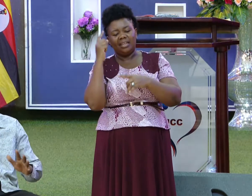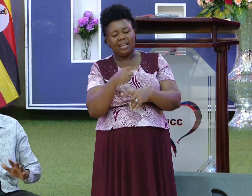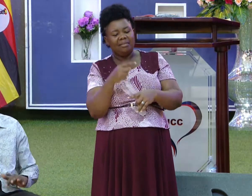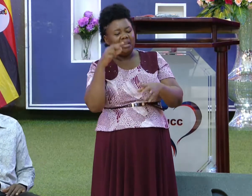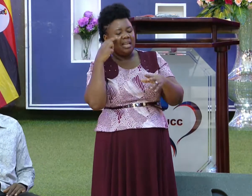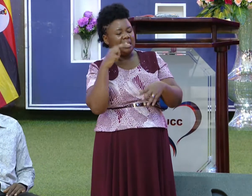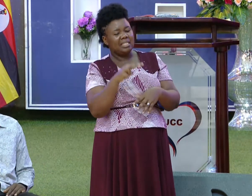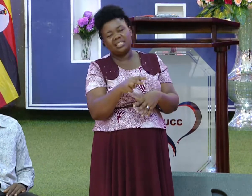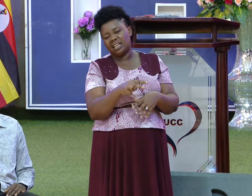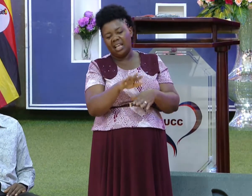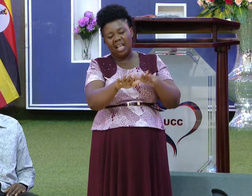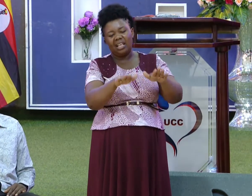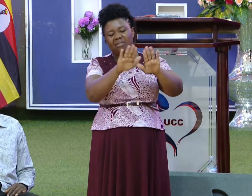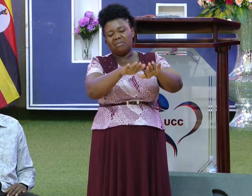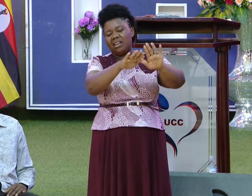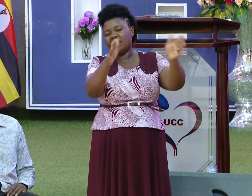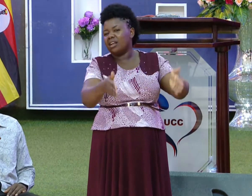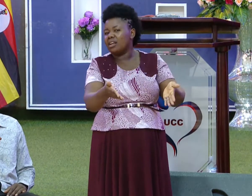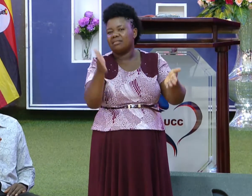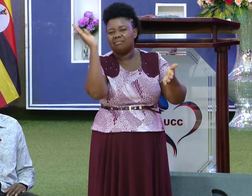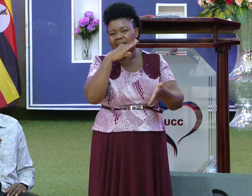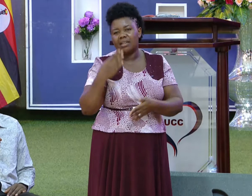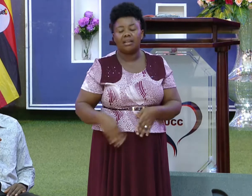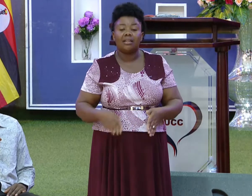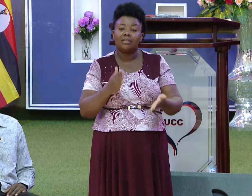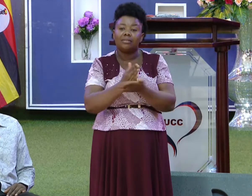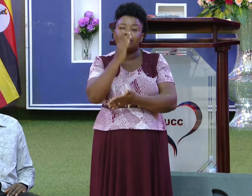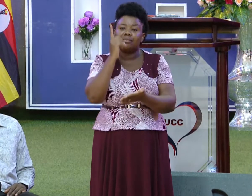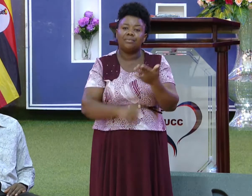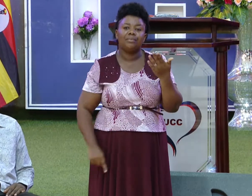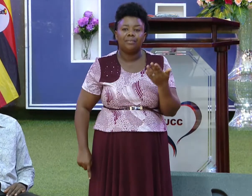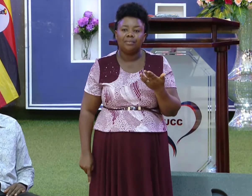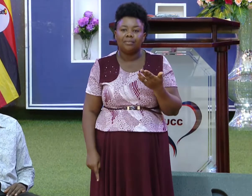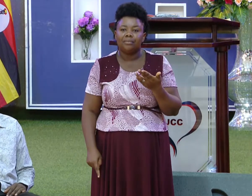And she said, when a visitor comes, it looks bad. And this is the truth.